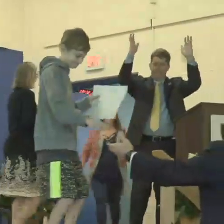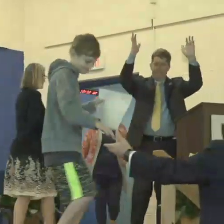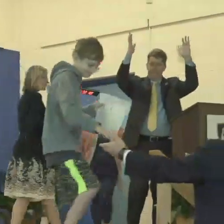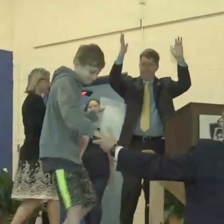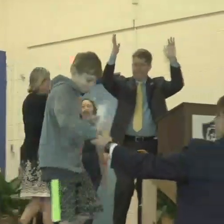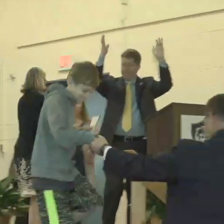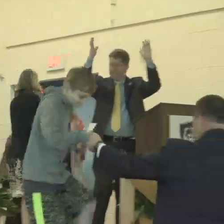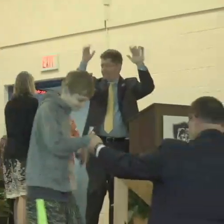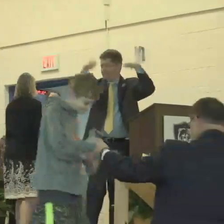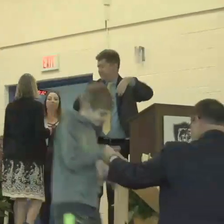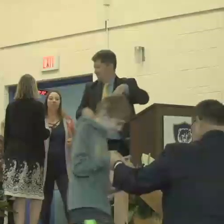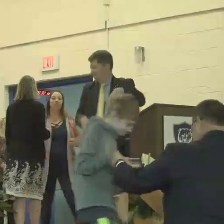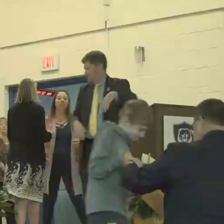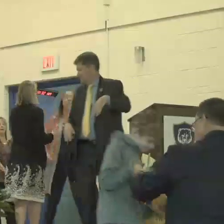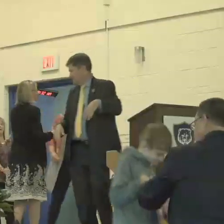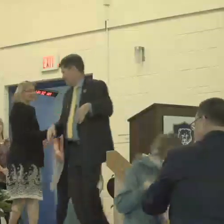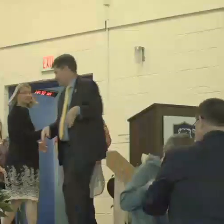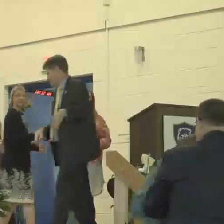Let's give him another round of applause.